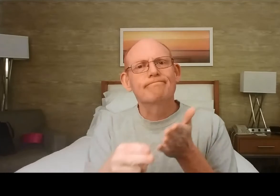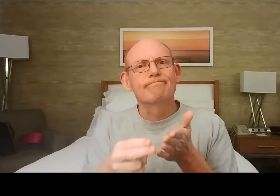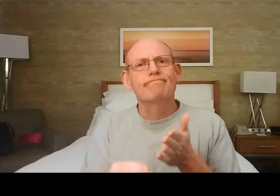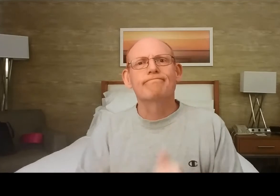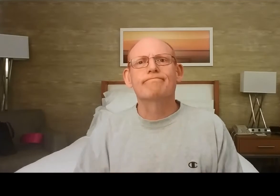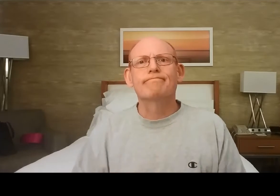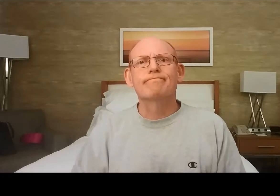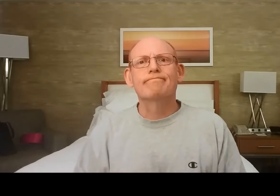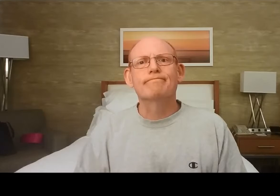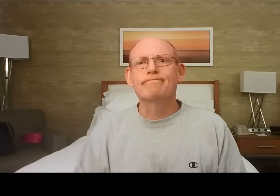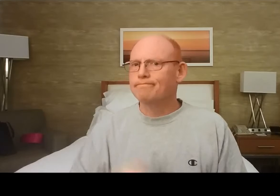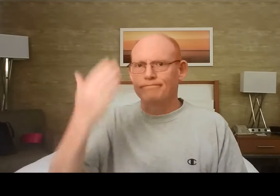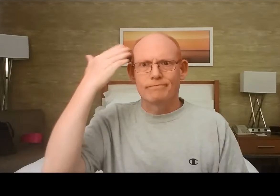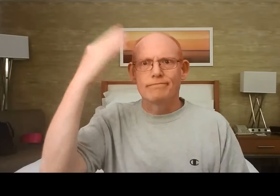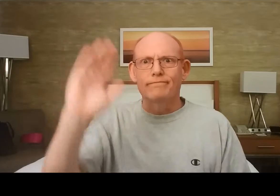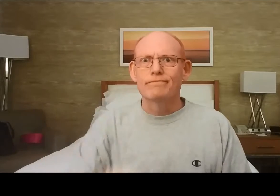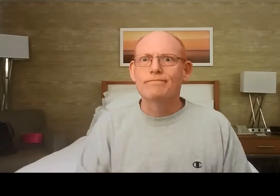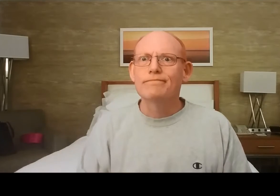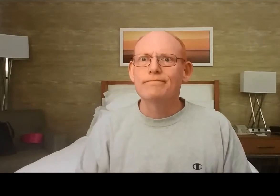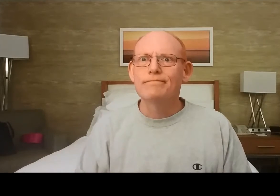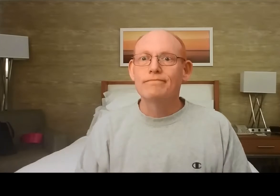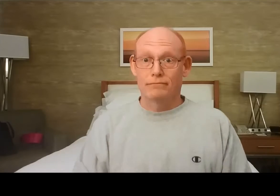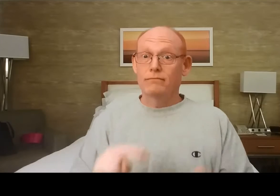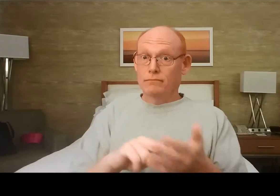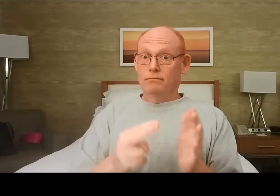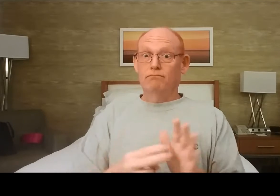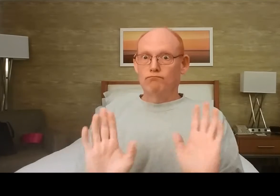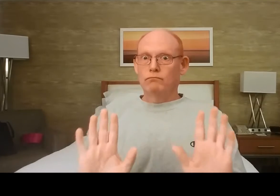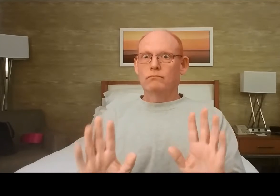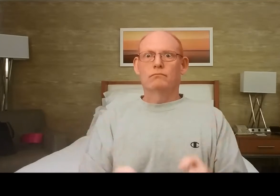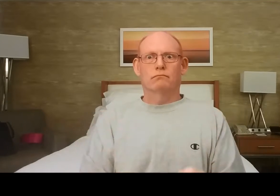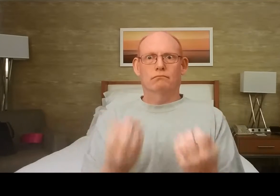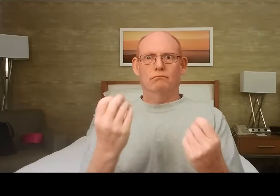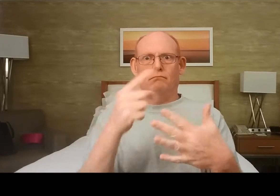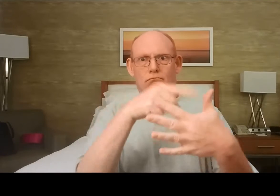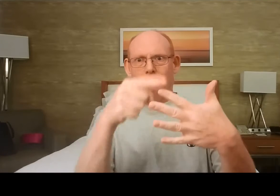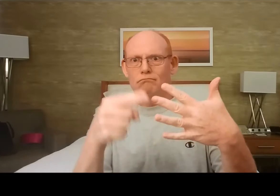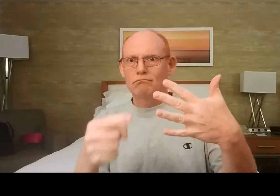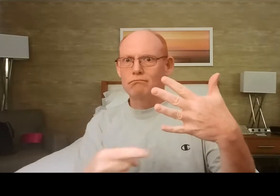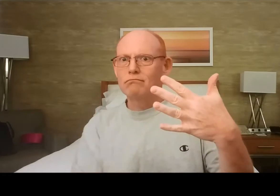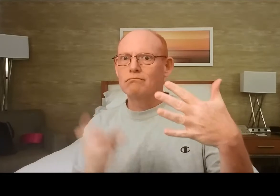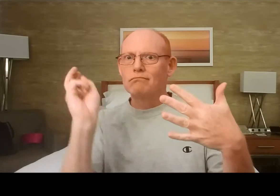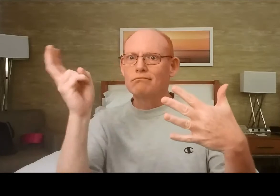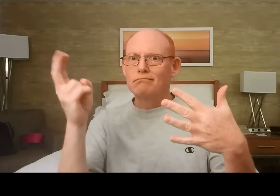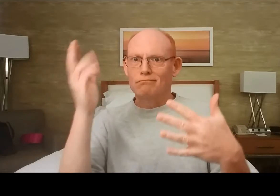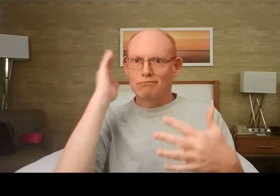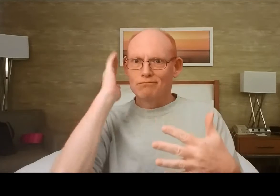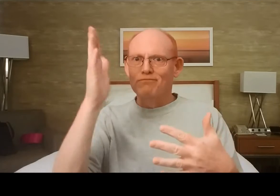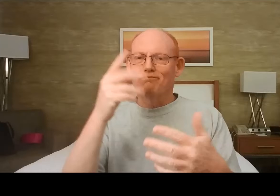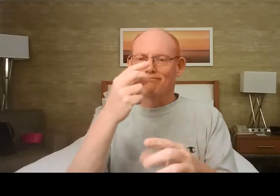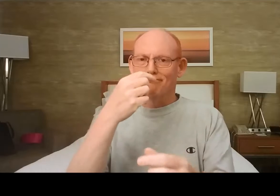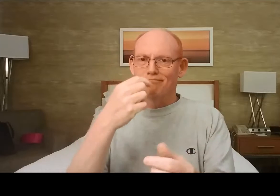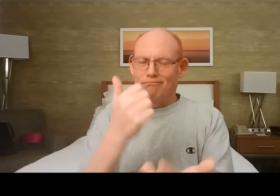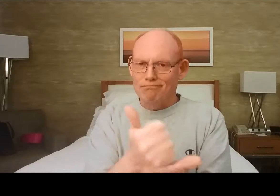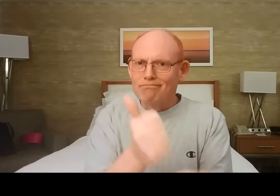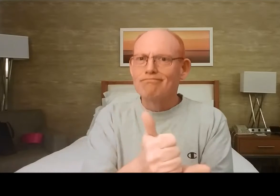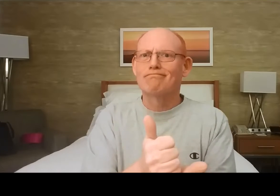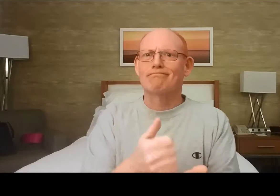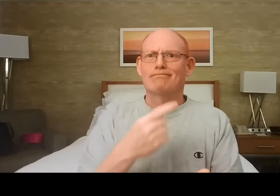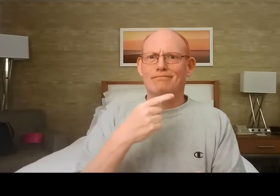Honestly, I don't know. I mean, there's a lot of issues I'll focus on that'll help deaf people.